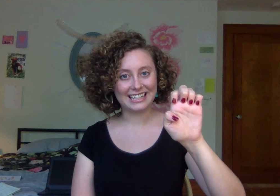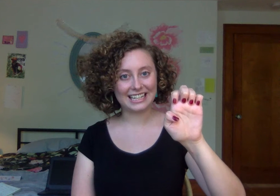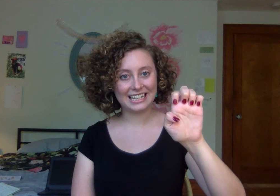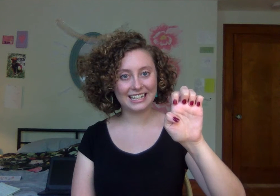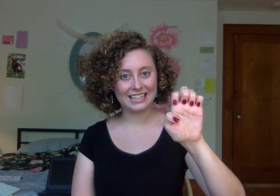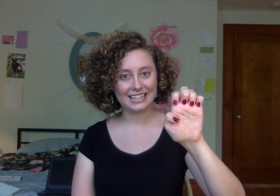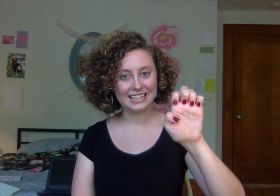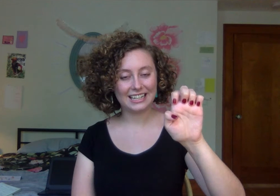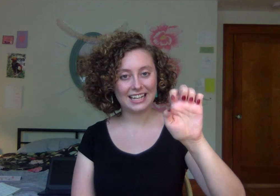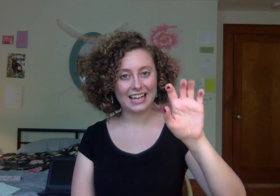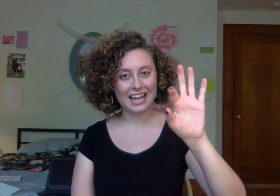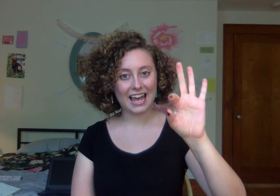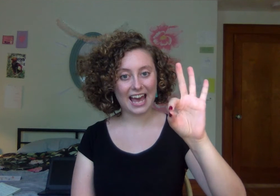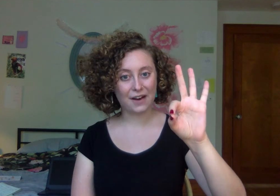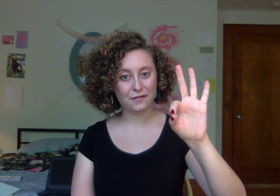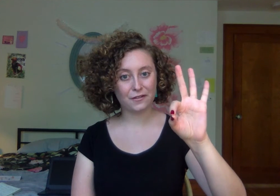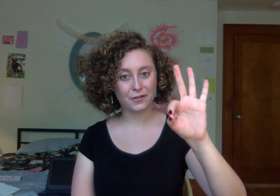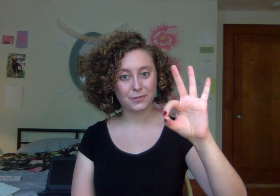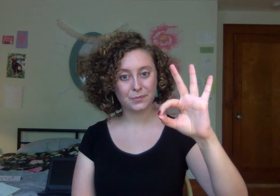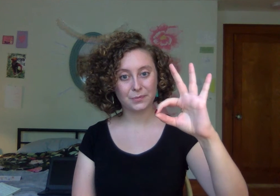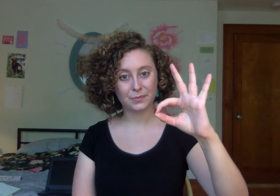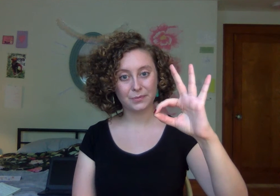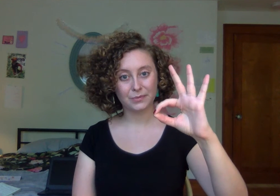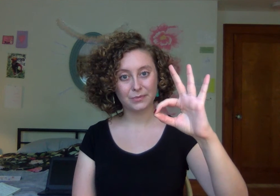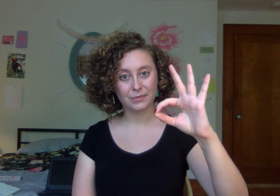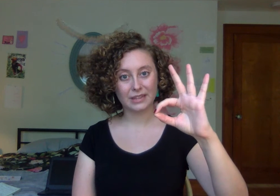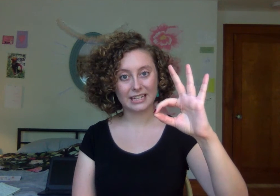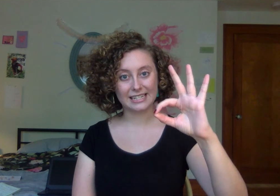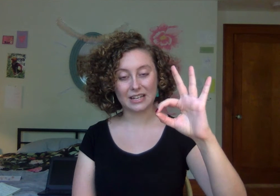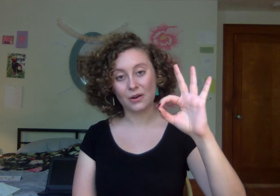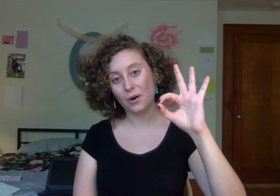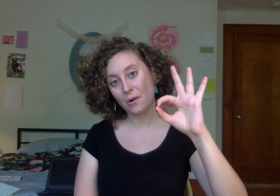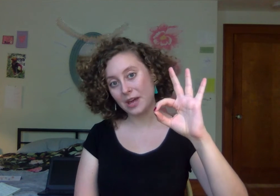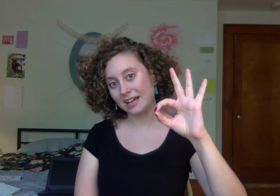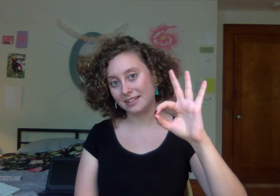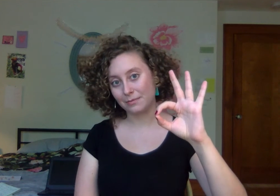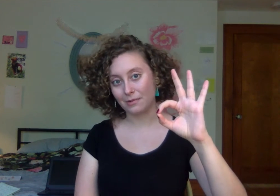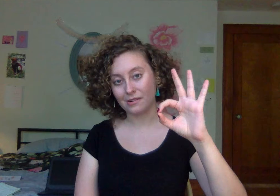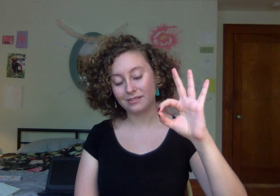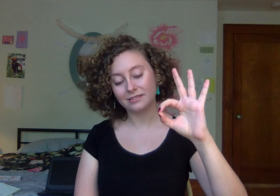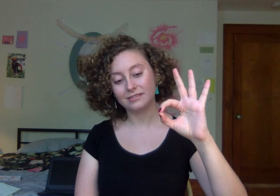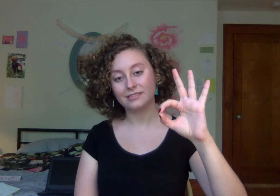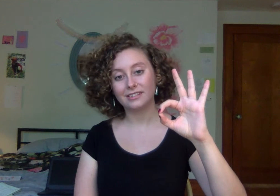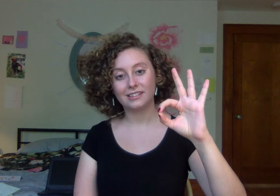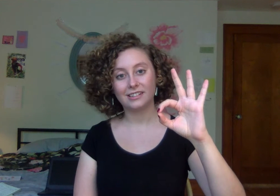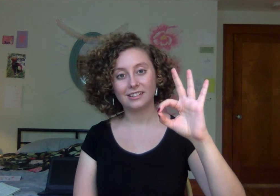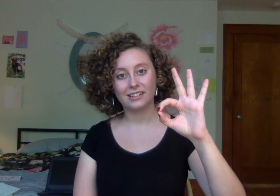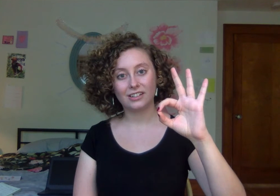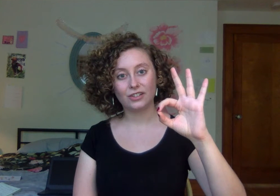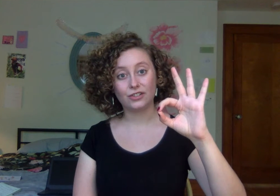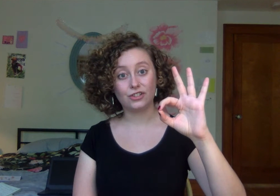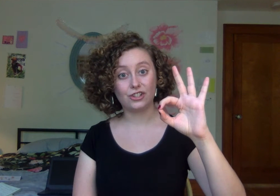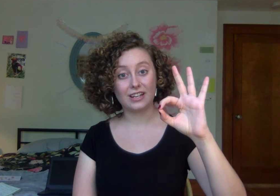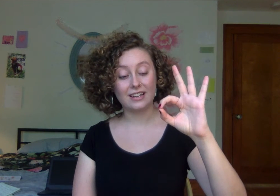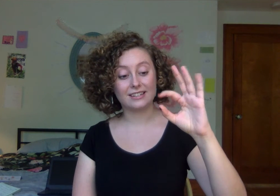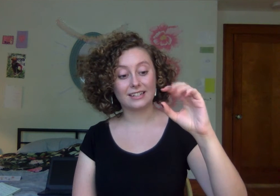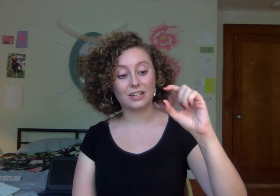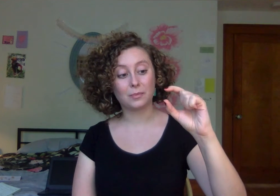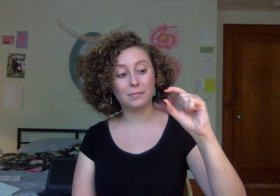E, F. It's like the OK symbol. G is like you're